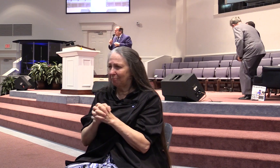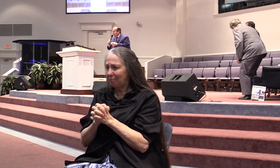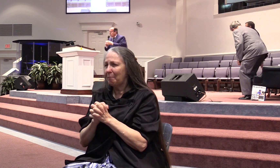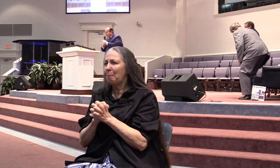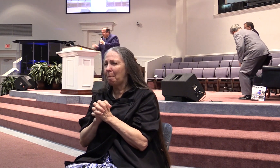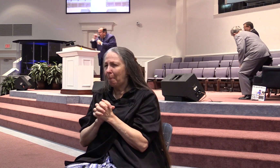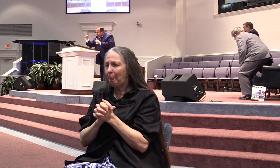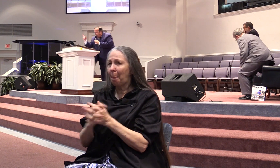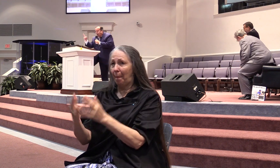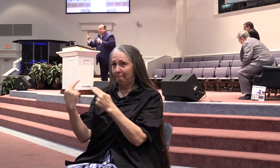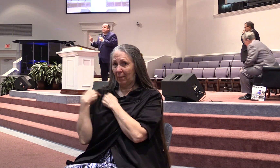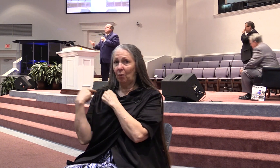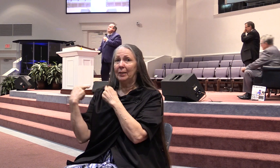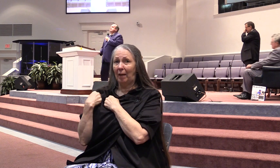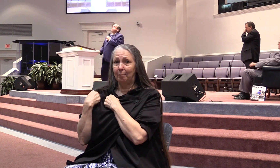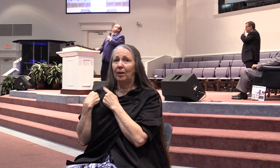I'm responsible, and therefore